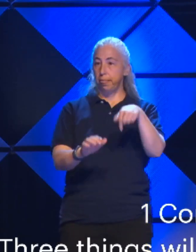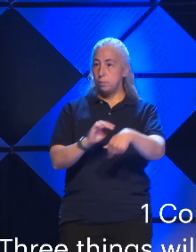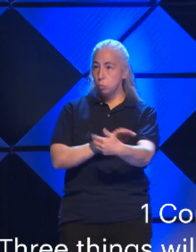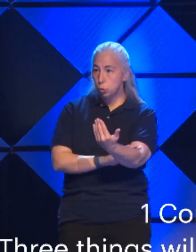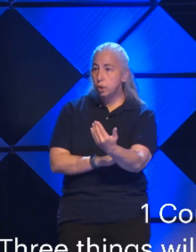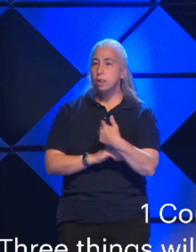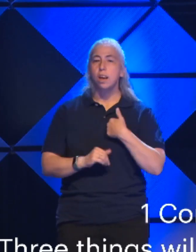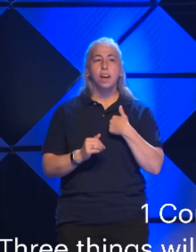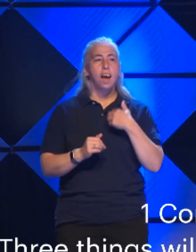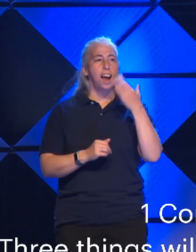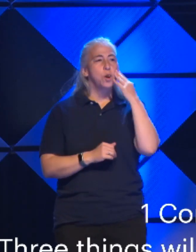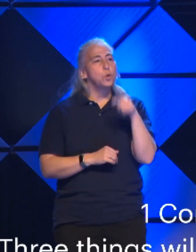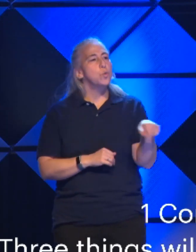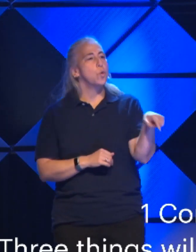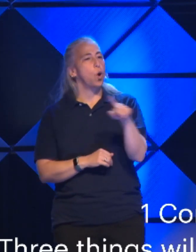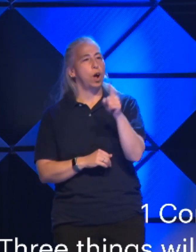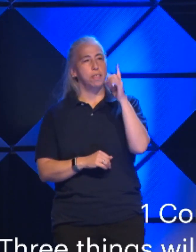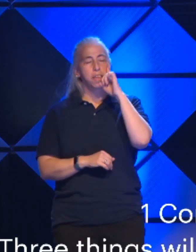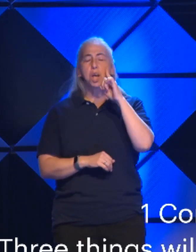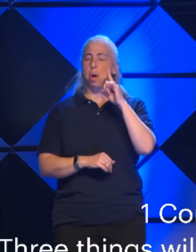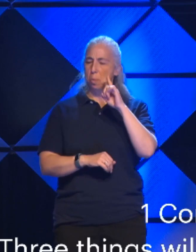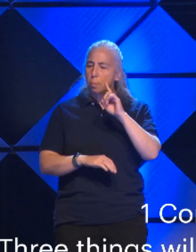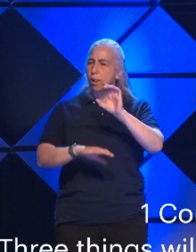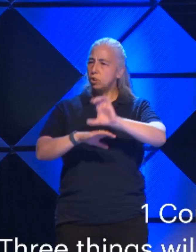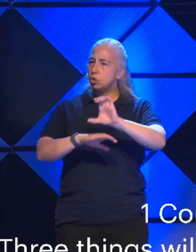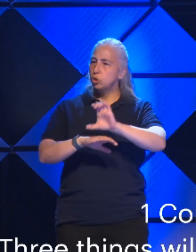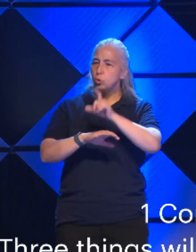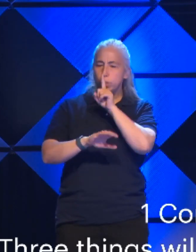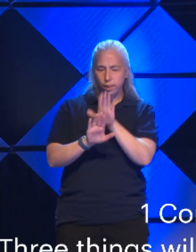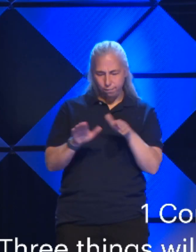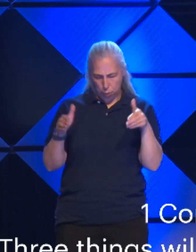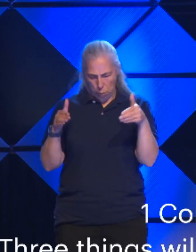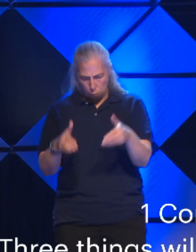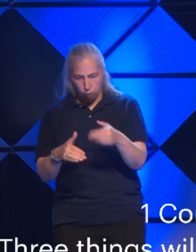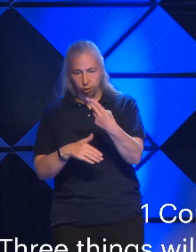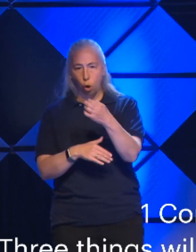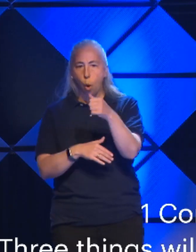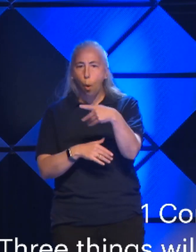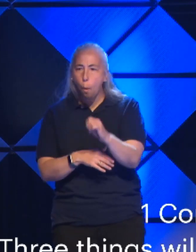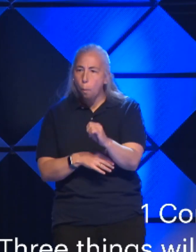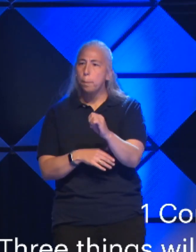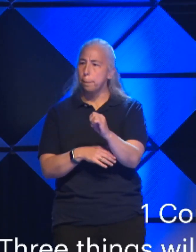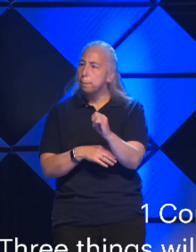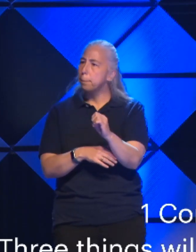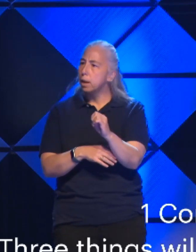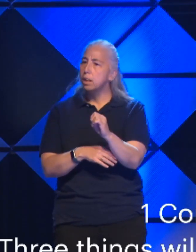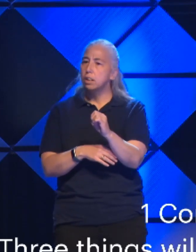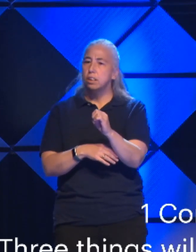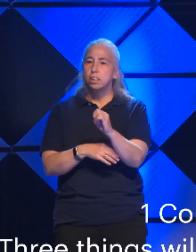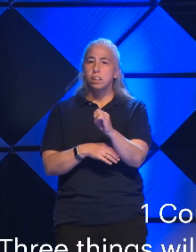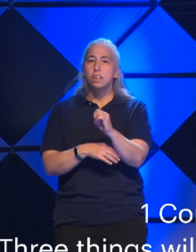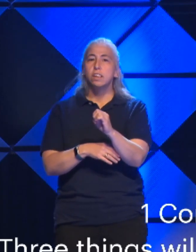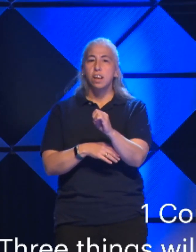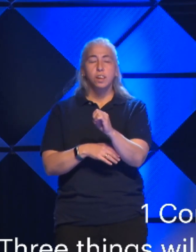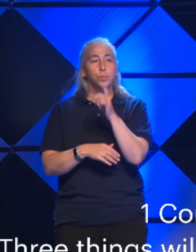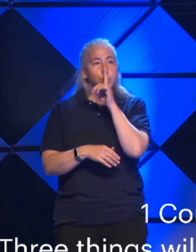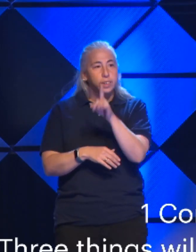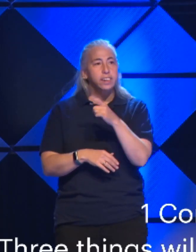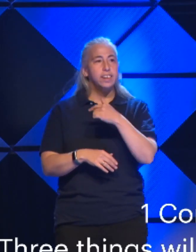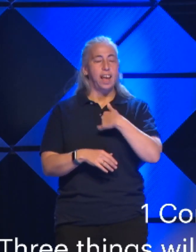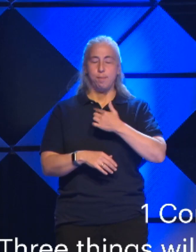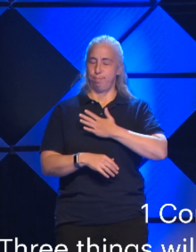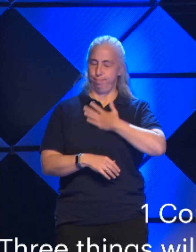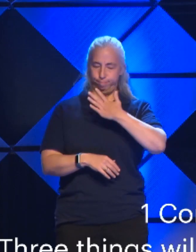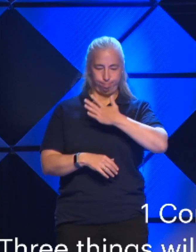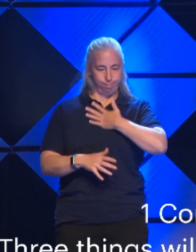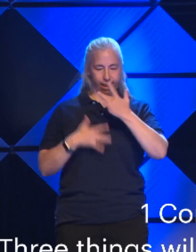of oriented around this virtue and this value of hope, which I am really happy to see